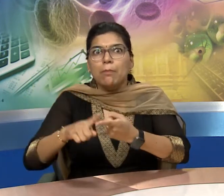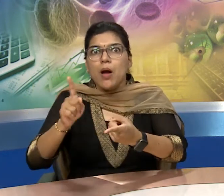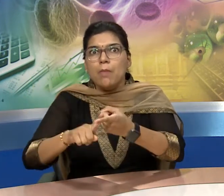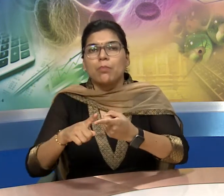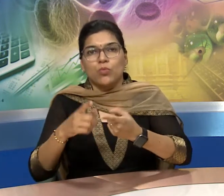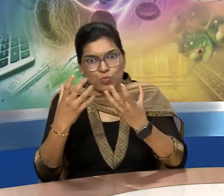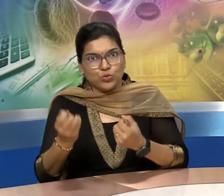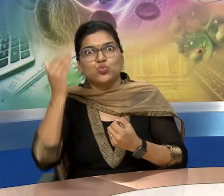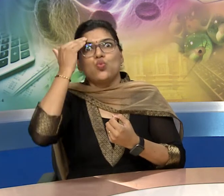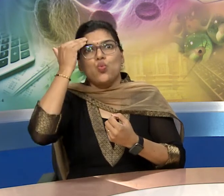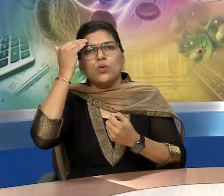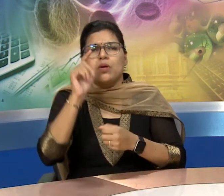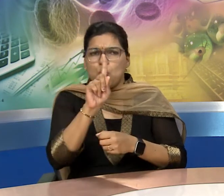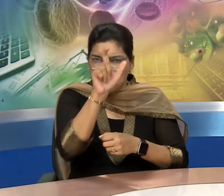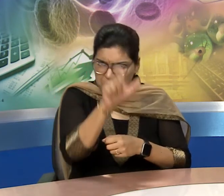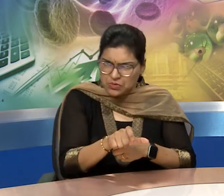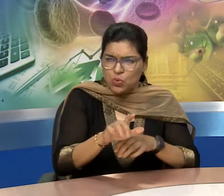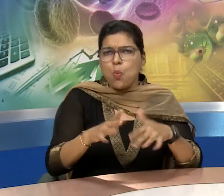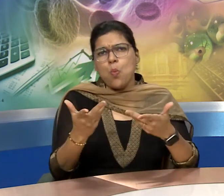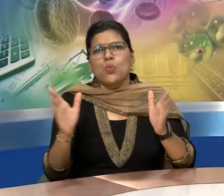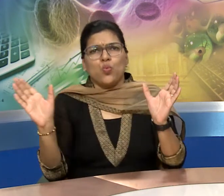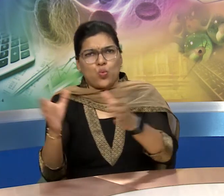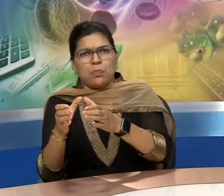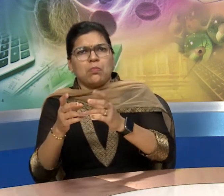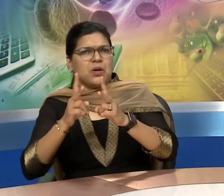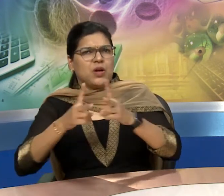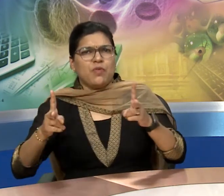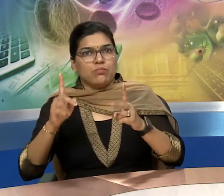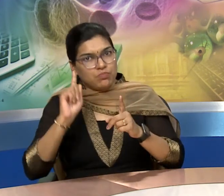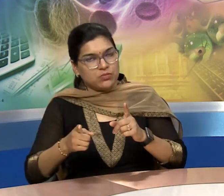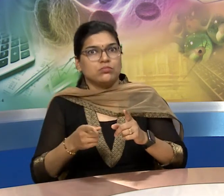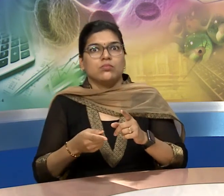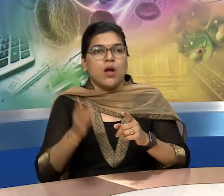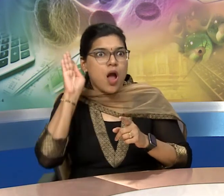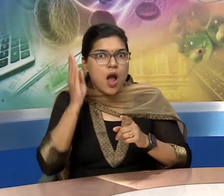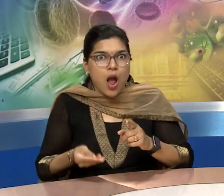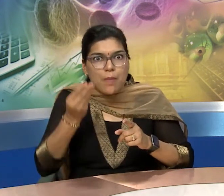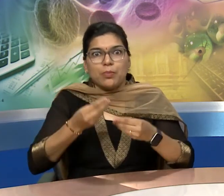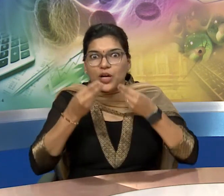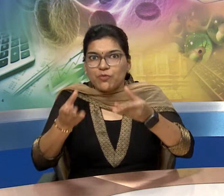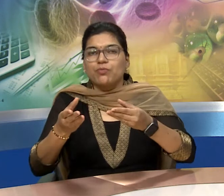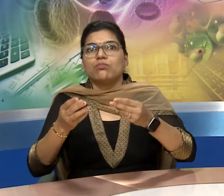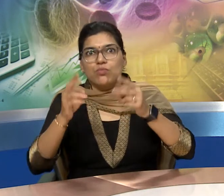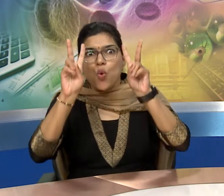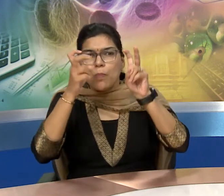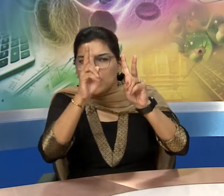function. So libraries help to provide accurate and current information to individual and